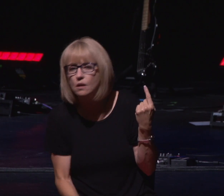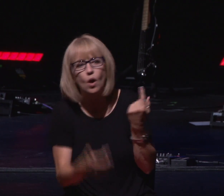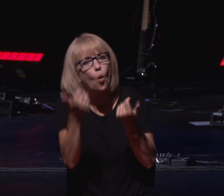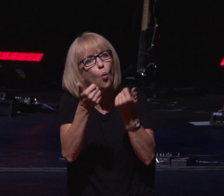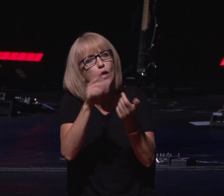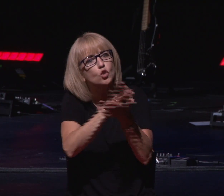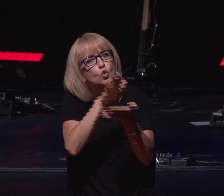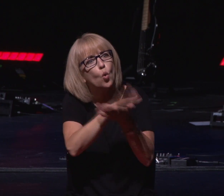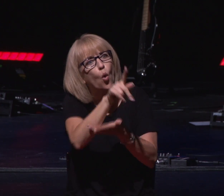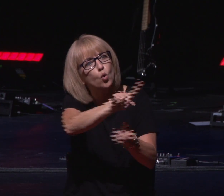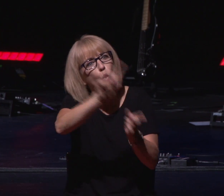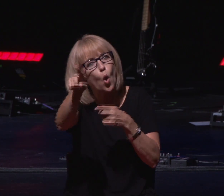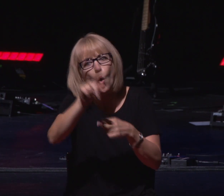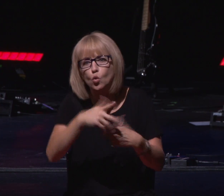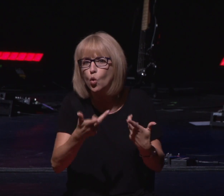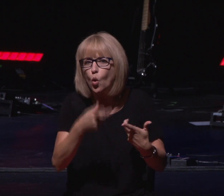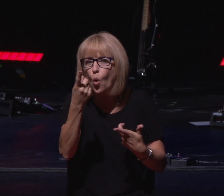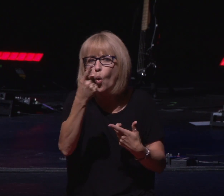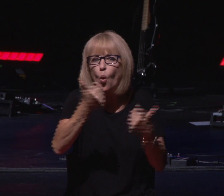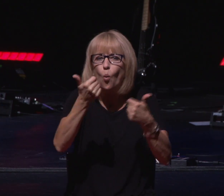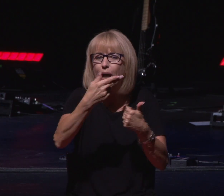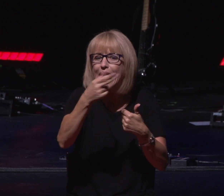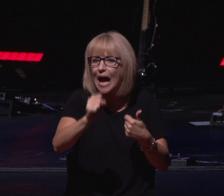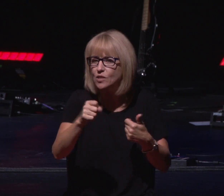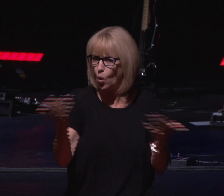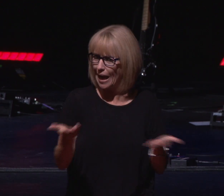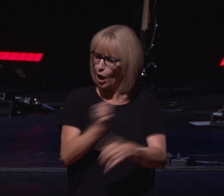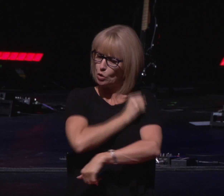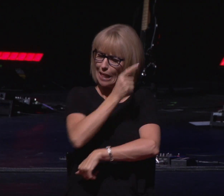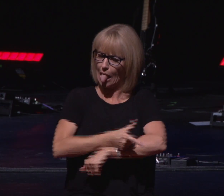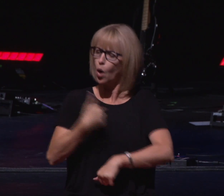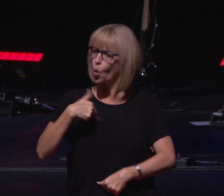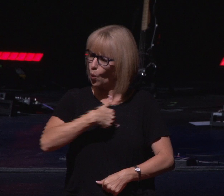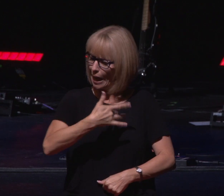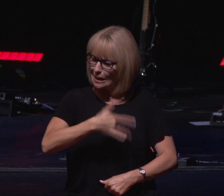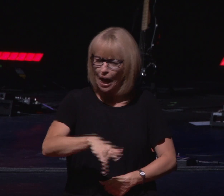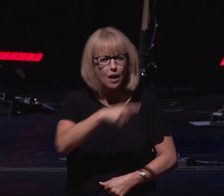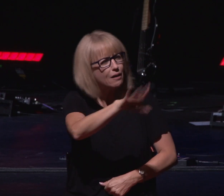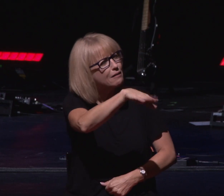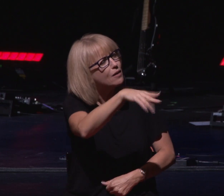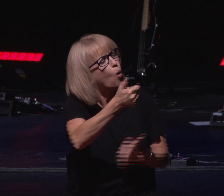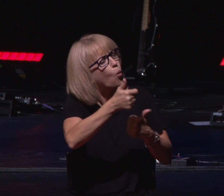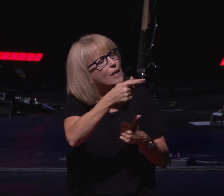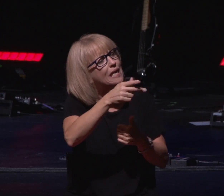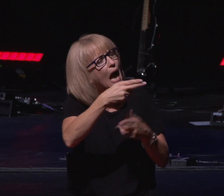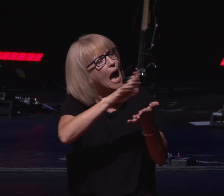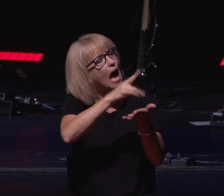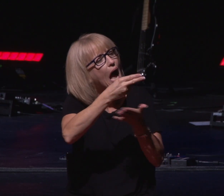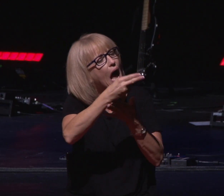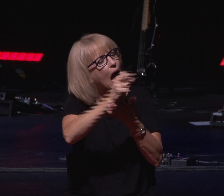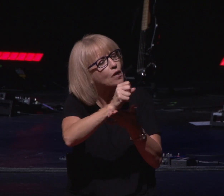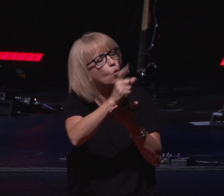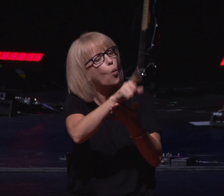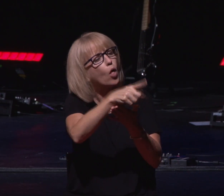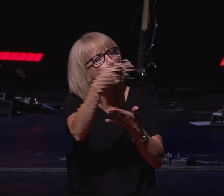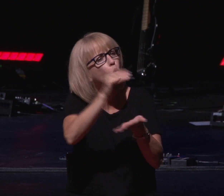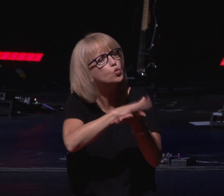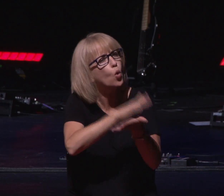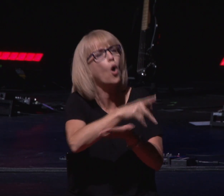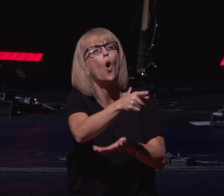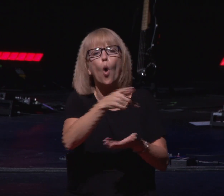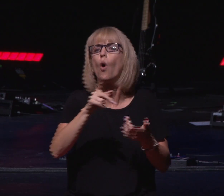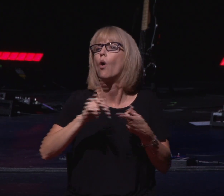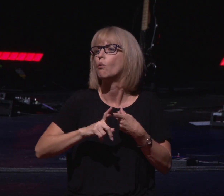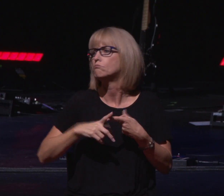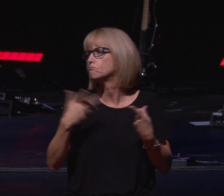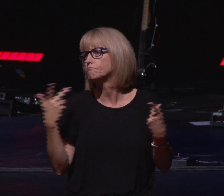You know that. What high school are you from? That's a way of sizing up. That's a way of connecting. And all of a sudden, when you do that, you know, whether they